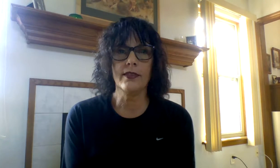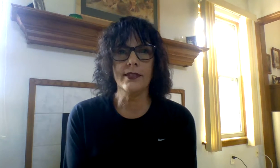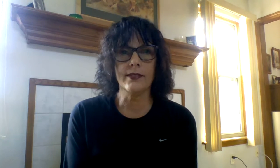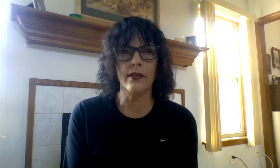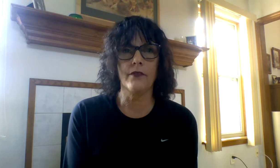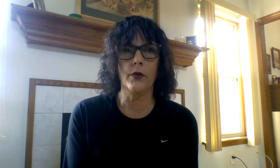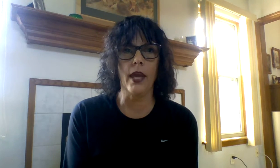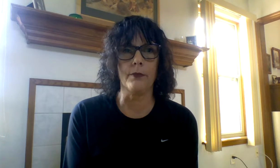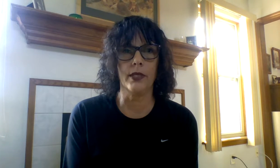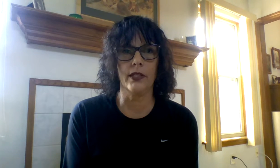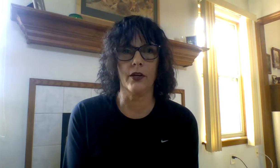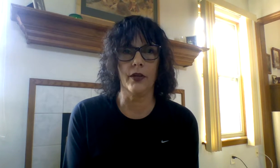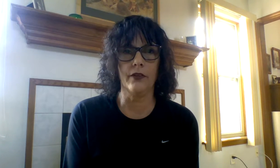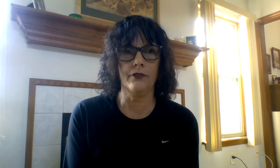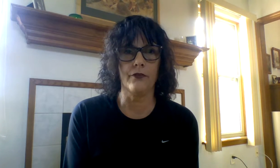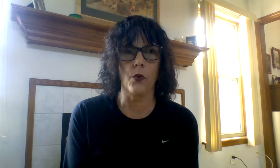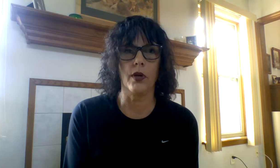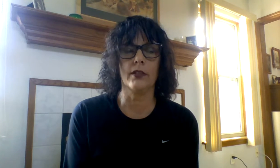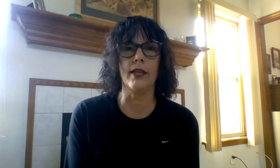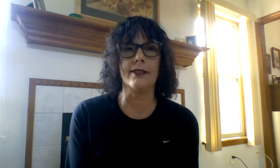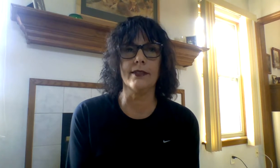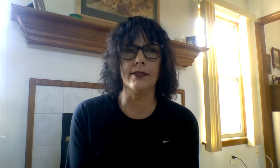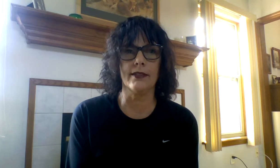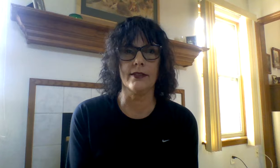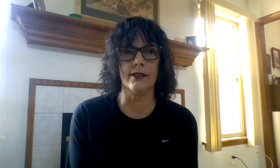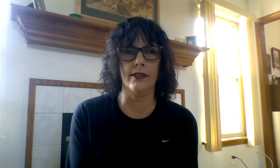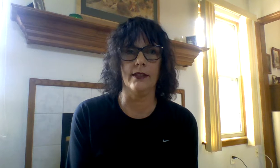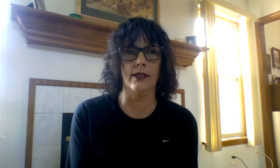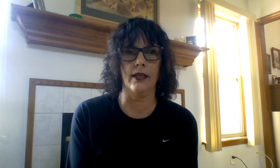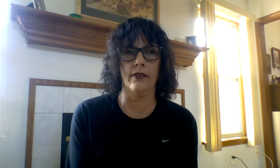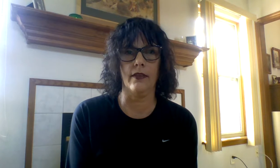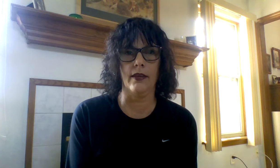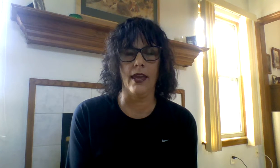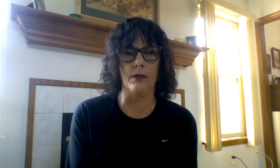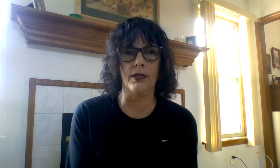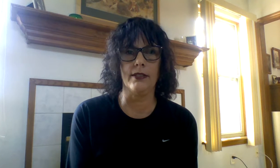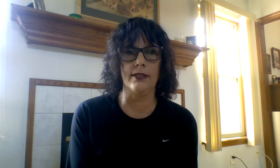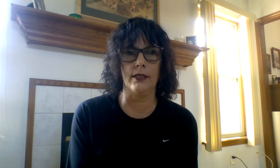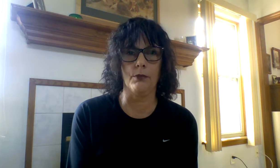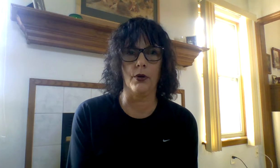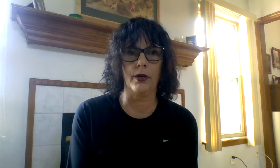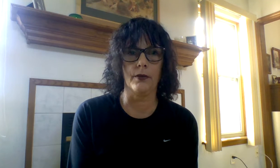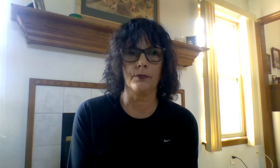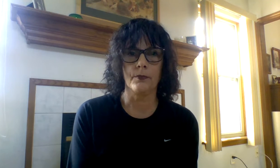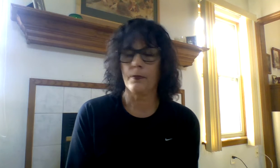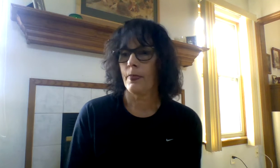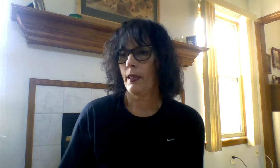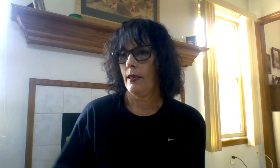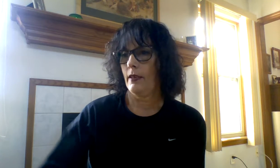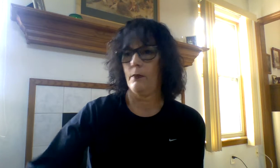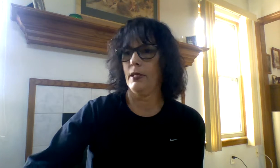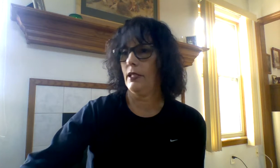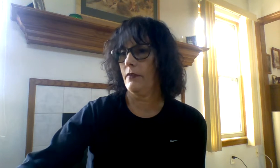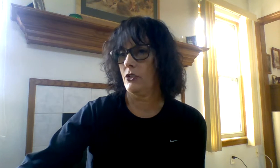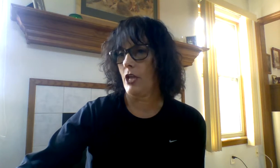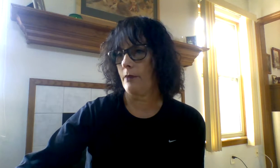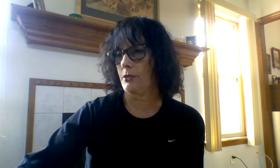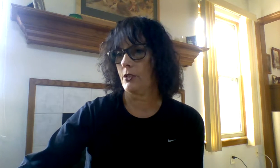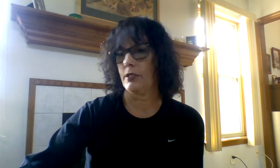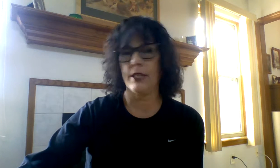This is the vocabulary for Lesson 16 in the ABC book. In the beginning of the chapter, it